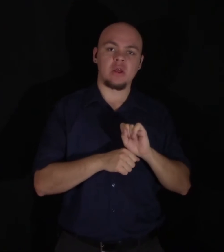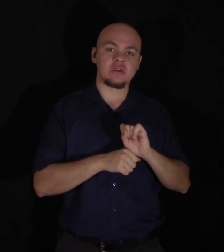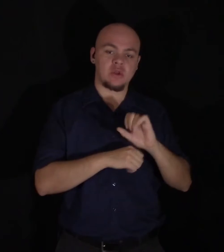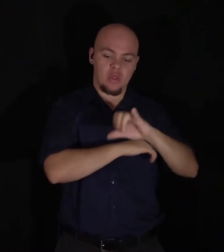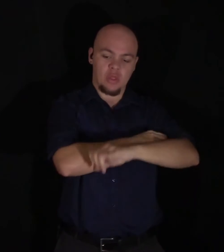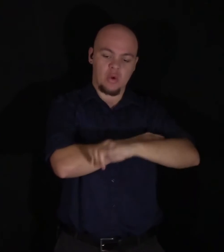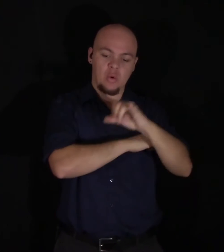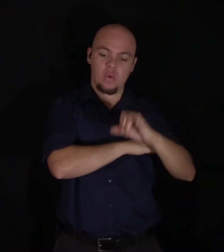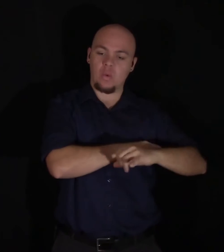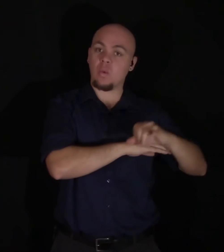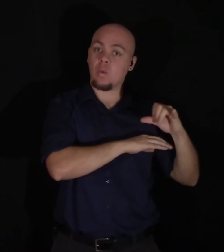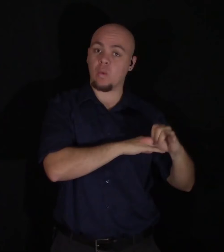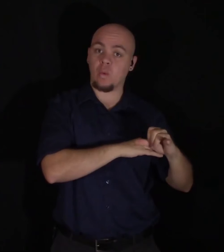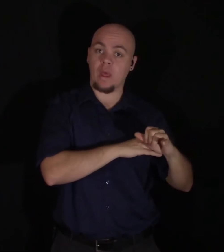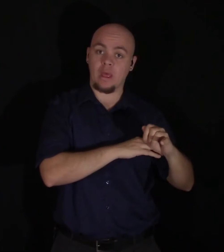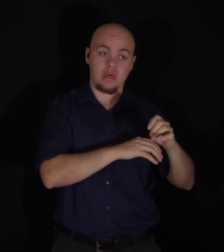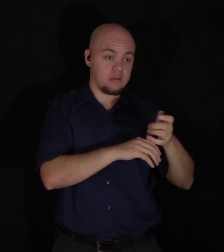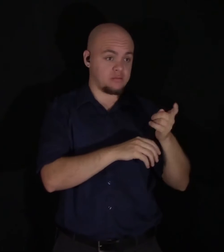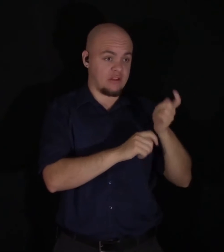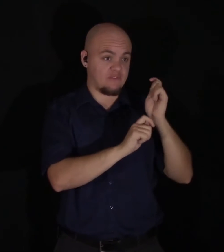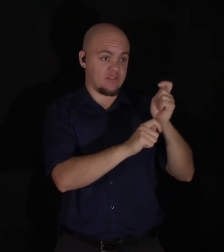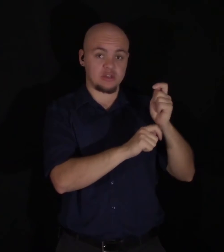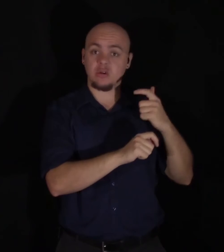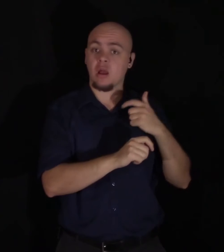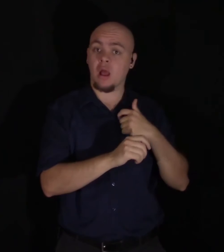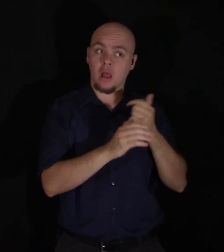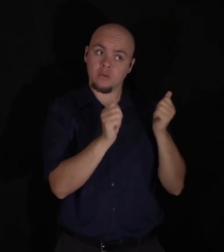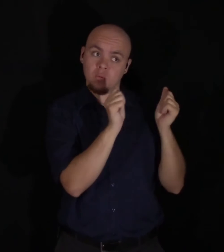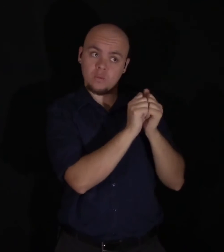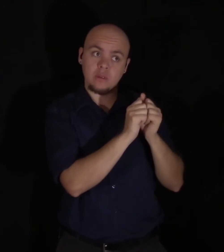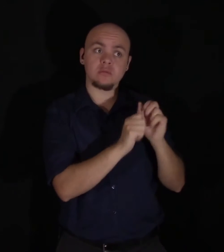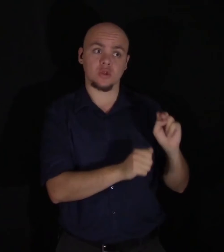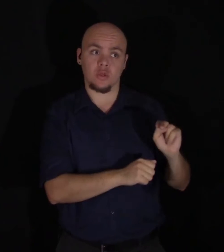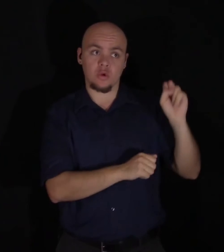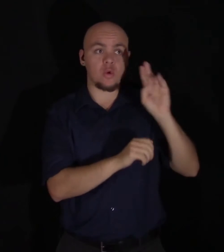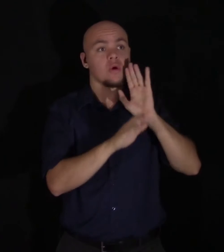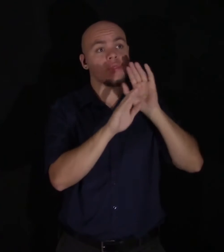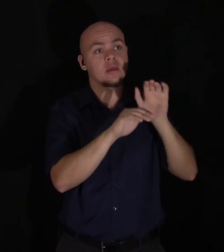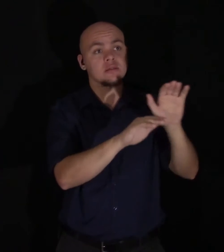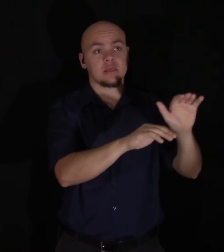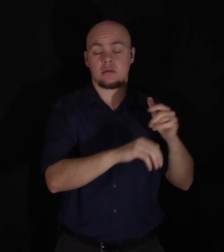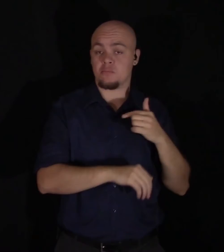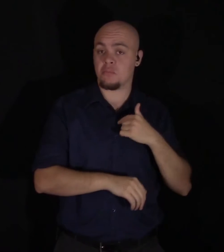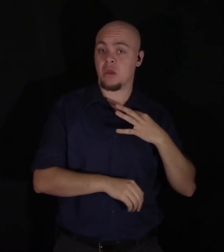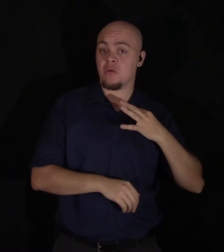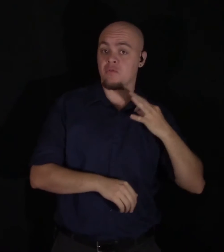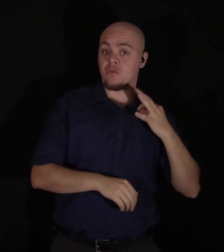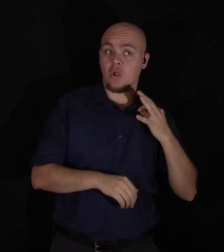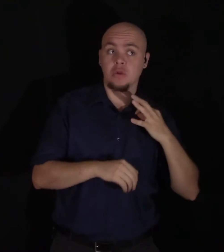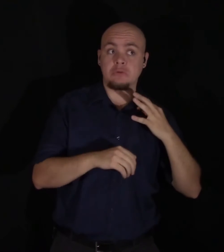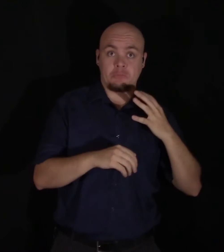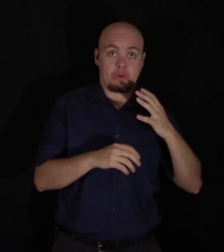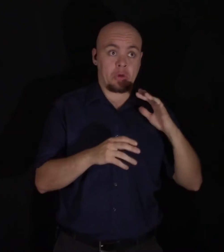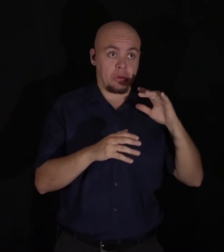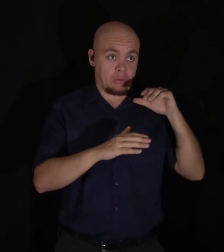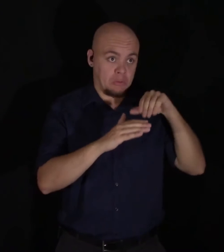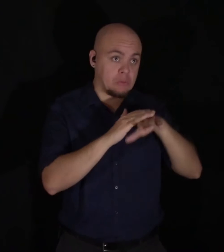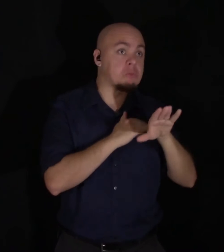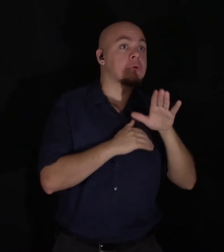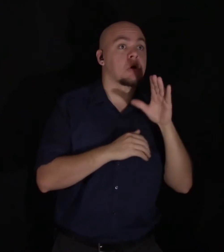several expeditions to the North Sea. I voluntarily endured cold, famine, thirst,